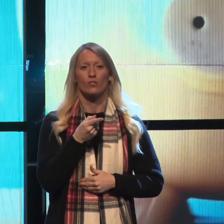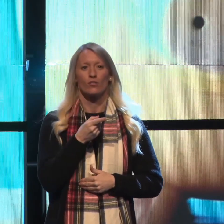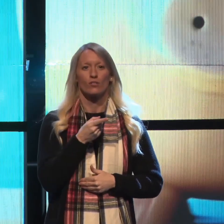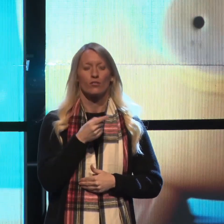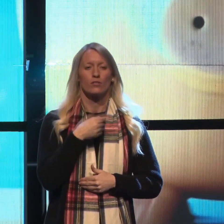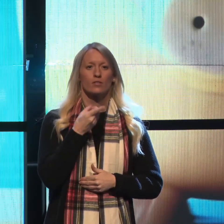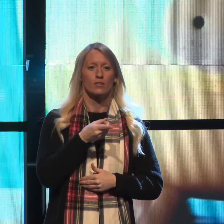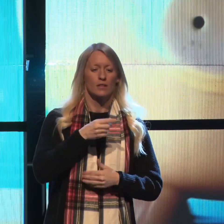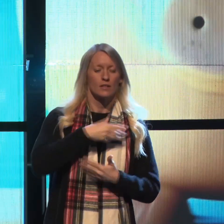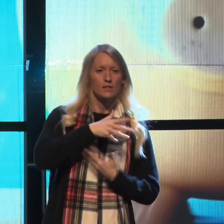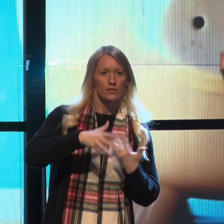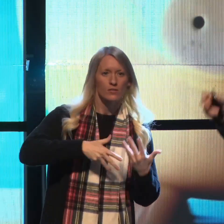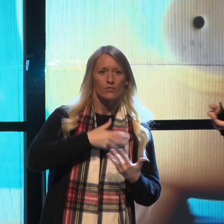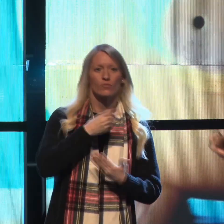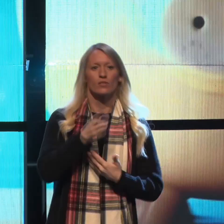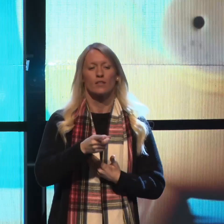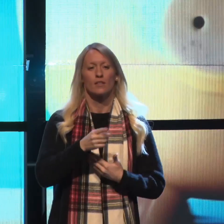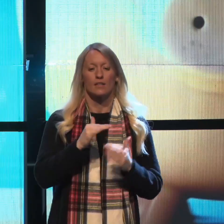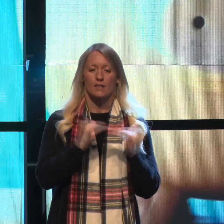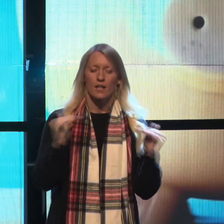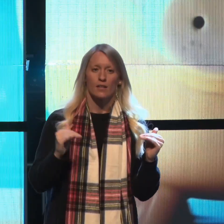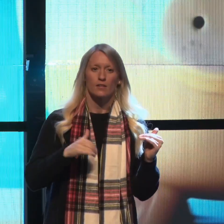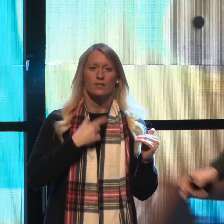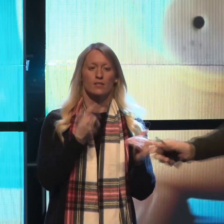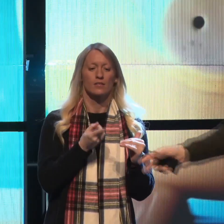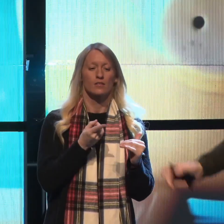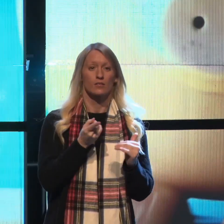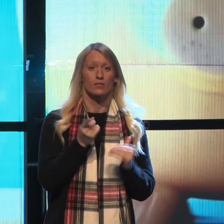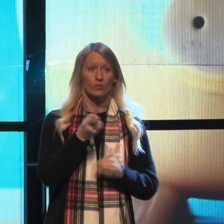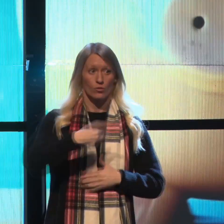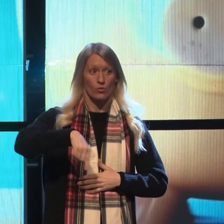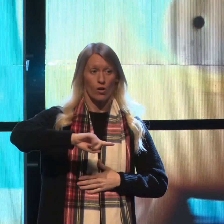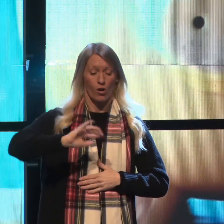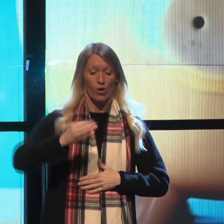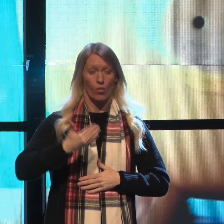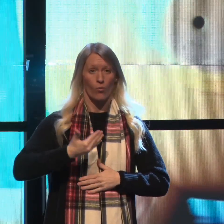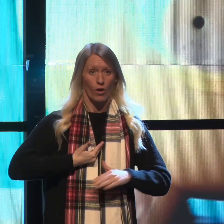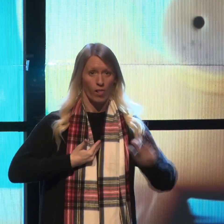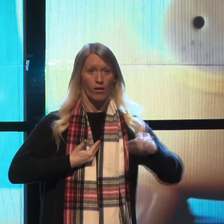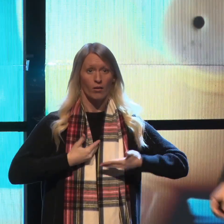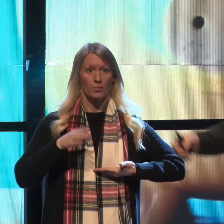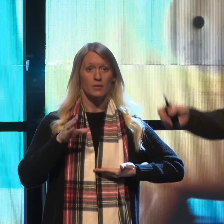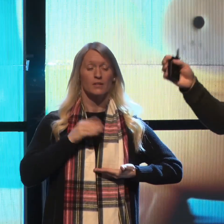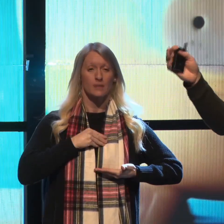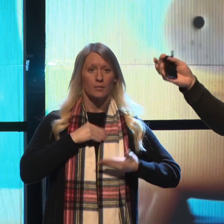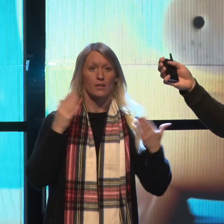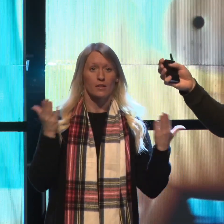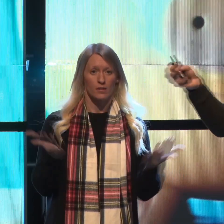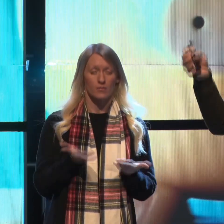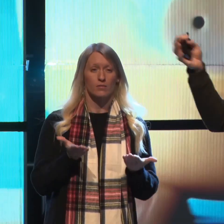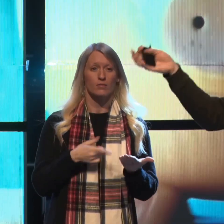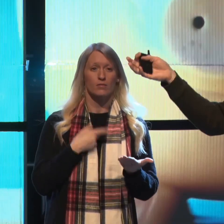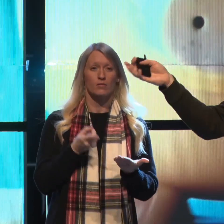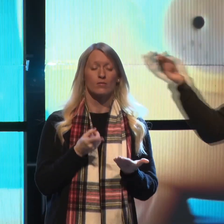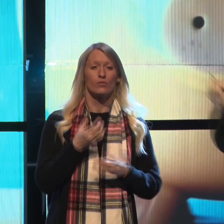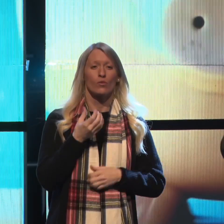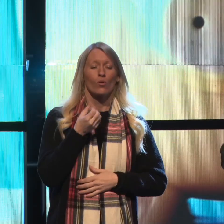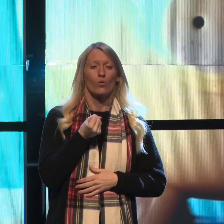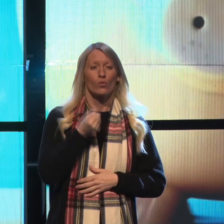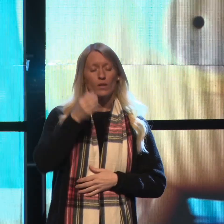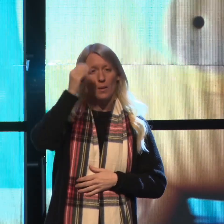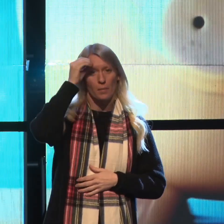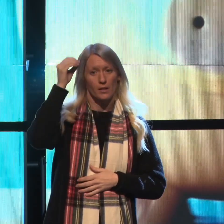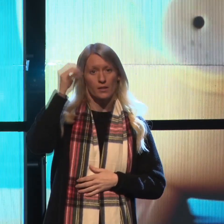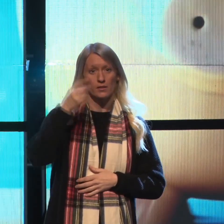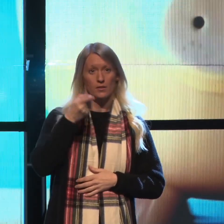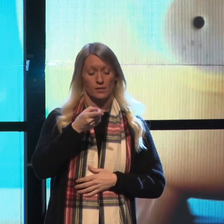faith perspective. You are welcome here, and you are welcome at these tables. And you are welcome to hold opinions that are different than the people